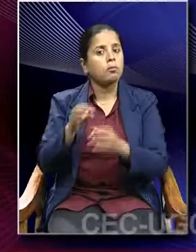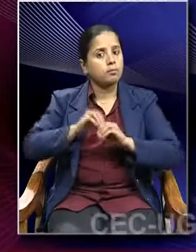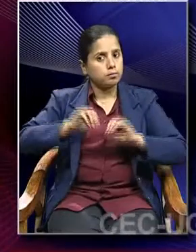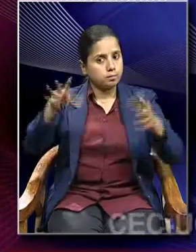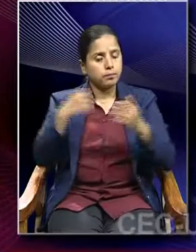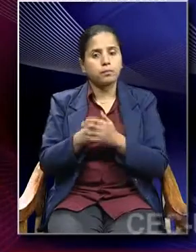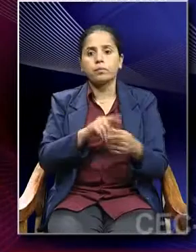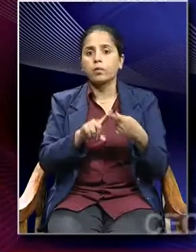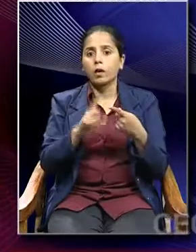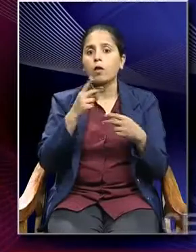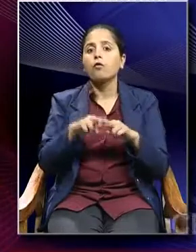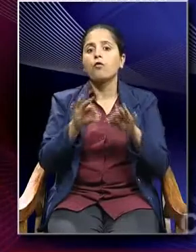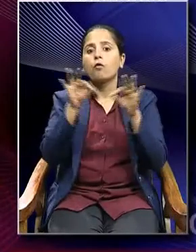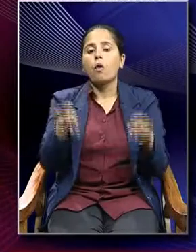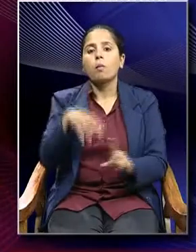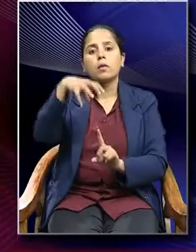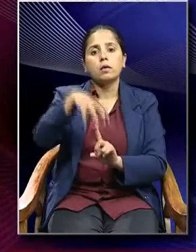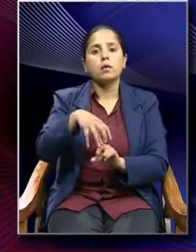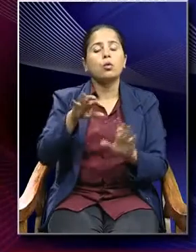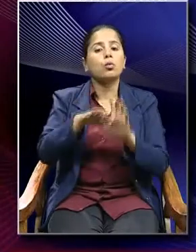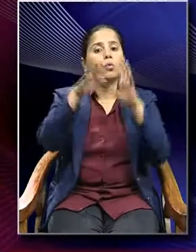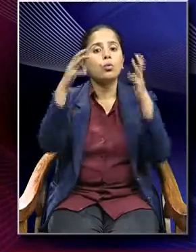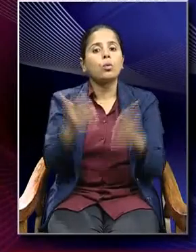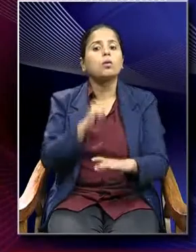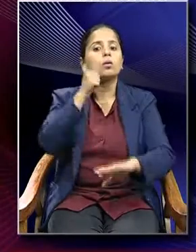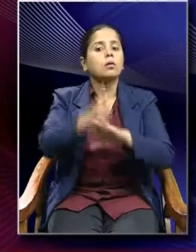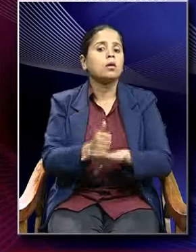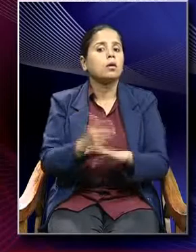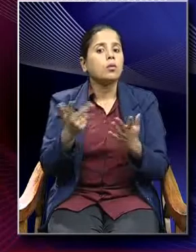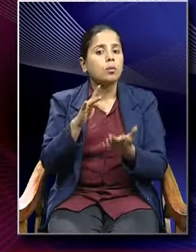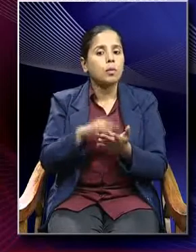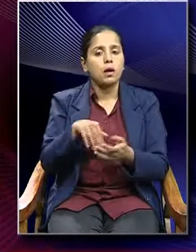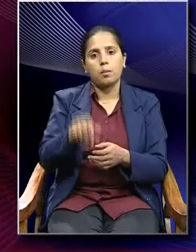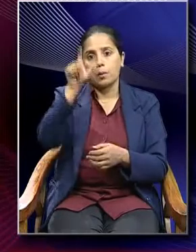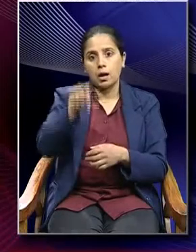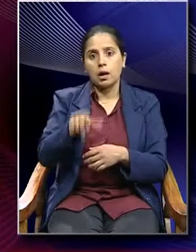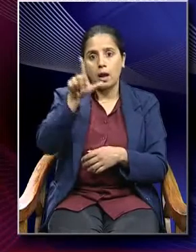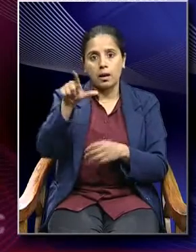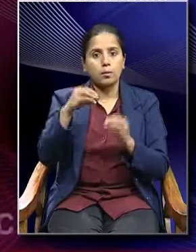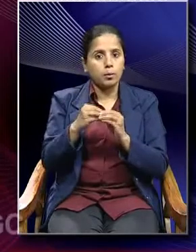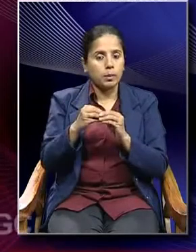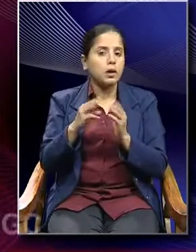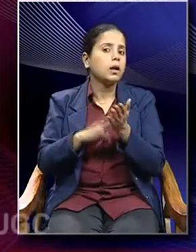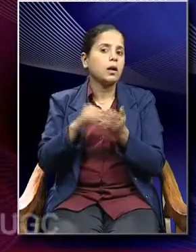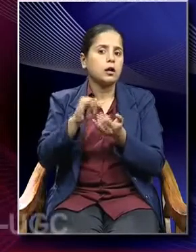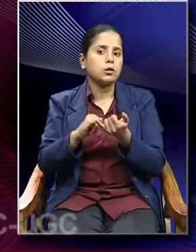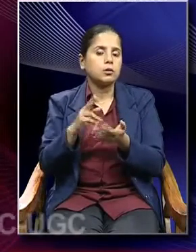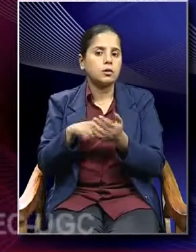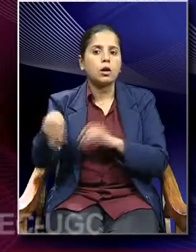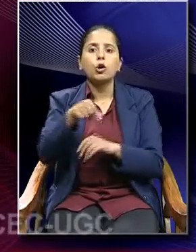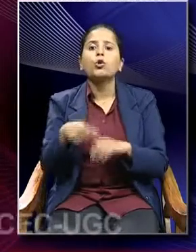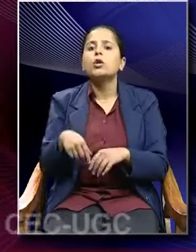first formal department of sociology in the world was established by Albion Small at the University